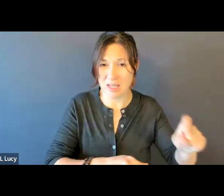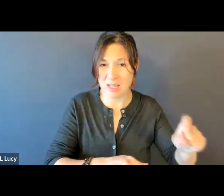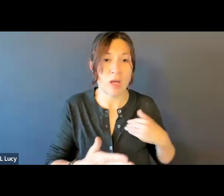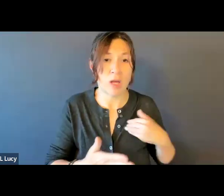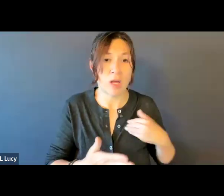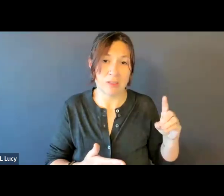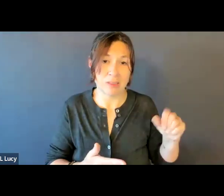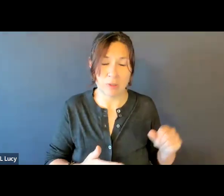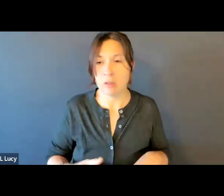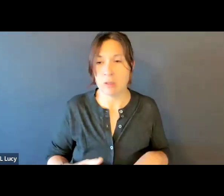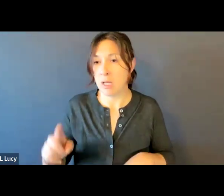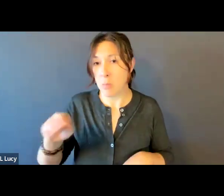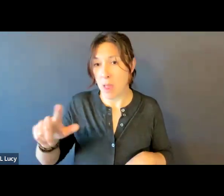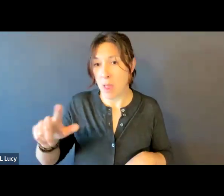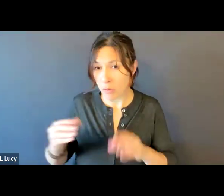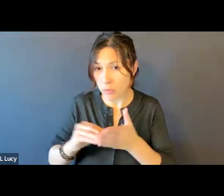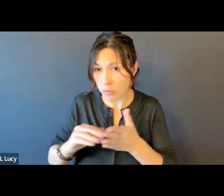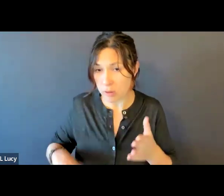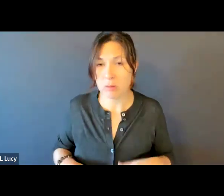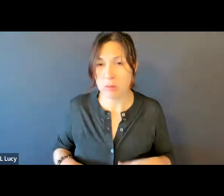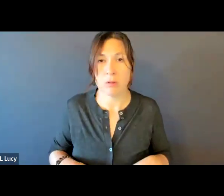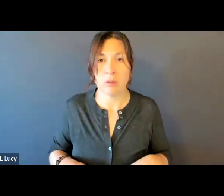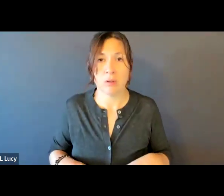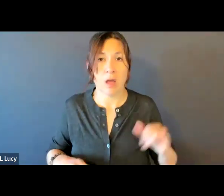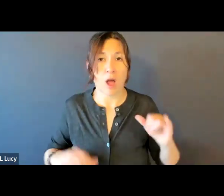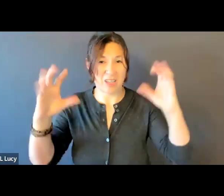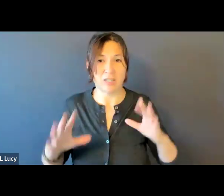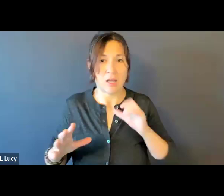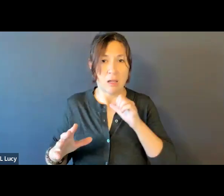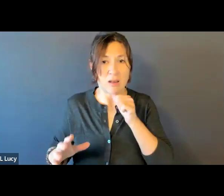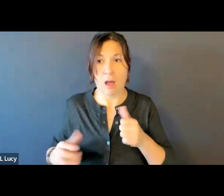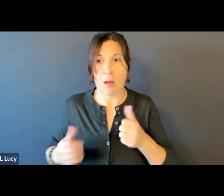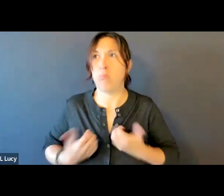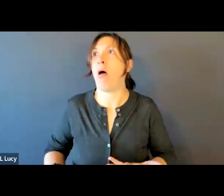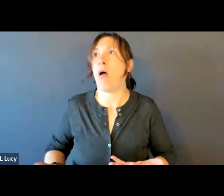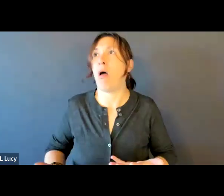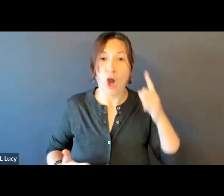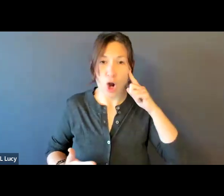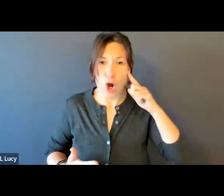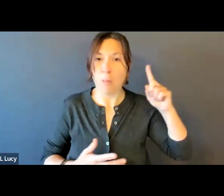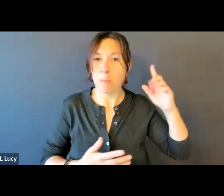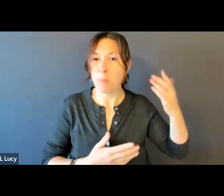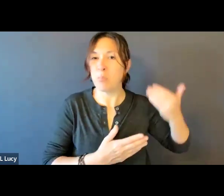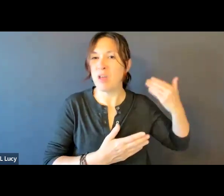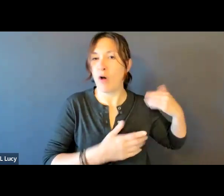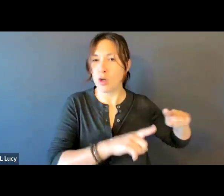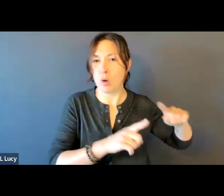learners. And it's also important for our educators to make sure they're not feeling burnt out. We heard several educators speak about that during open